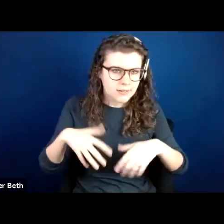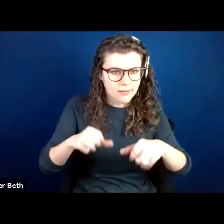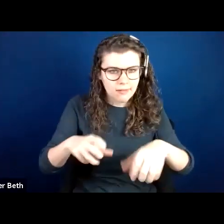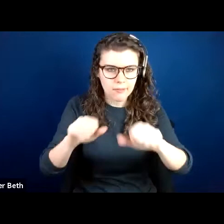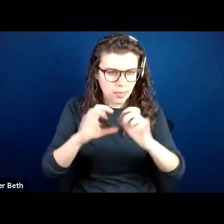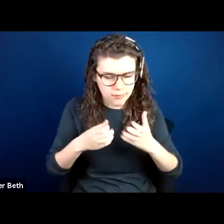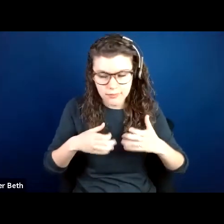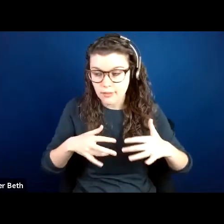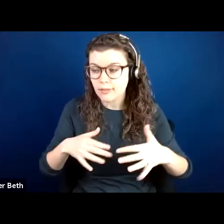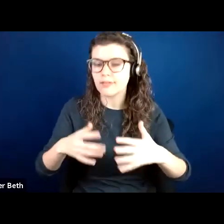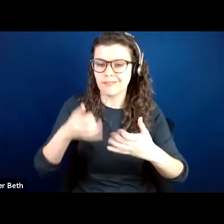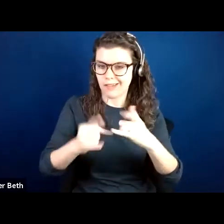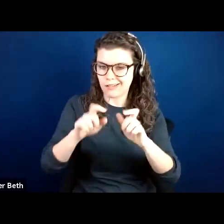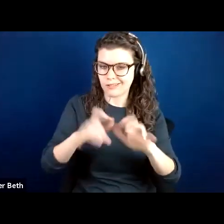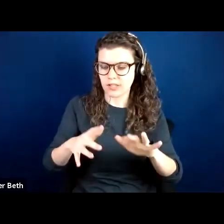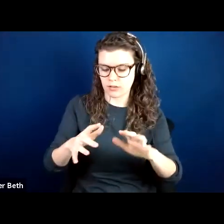get certified.